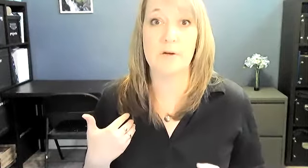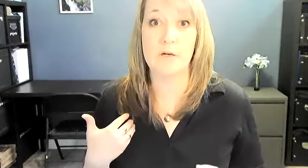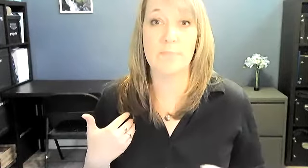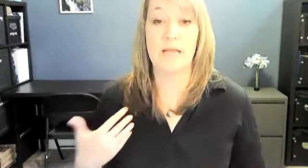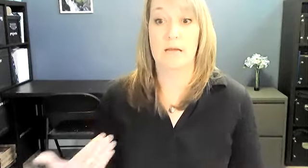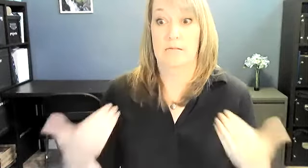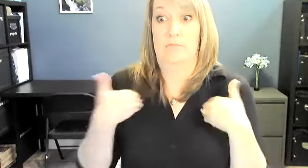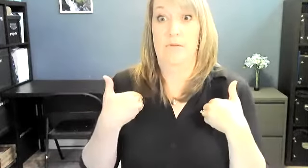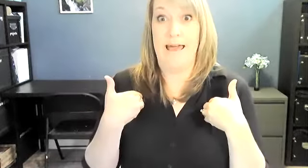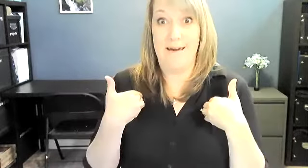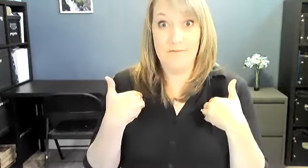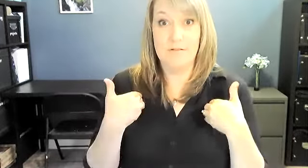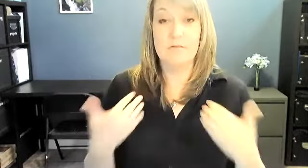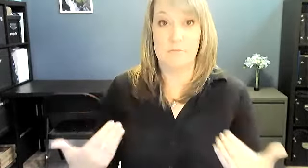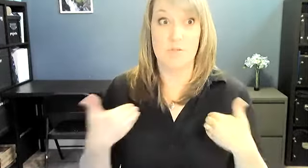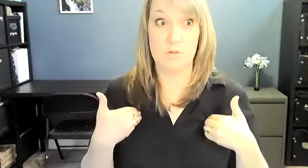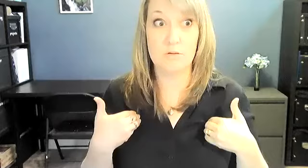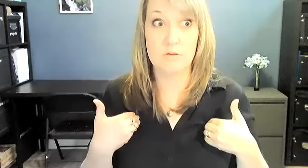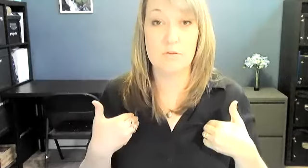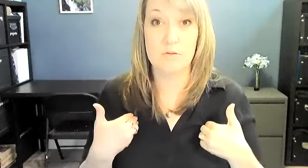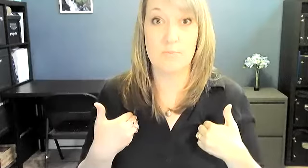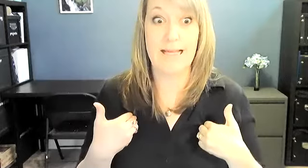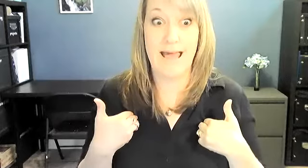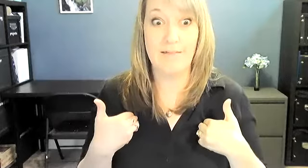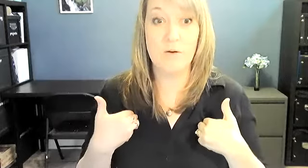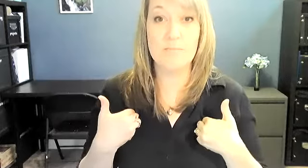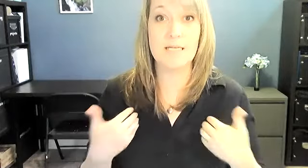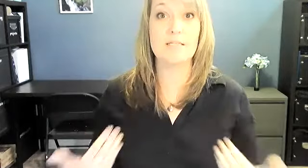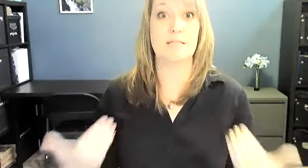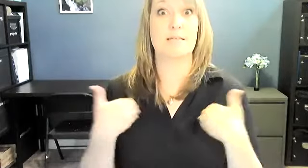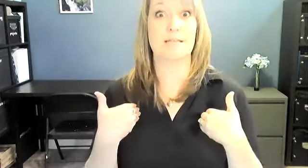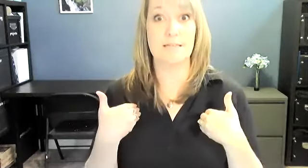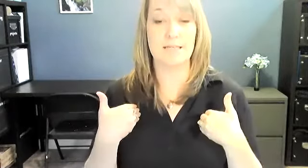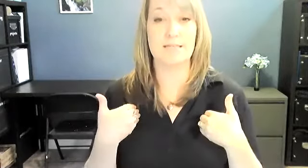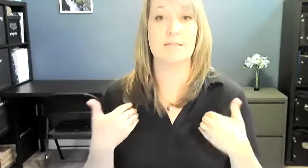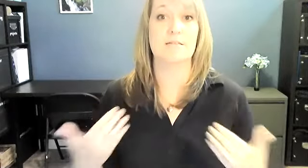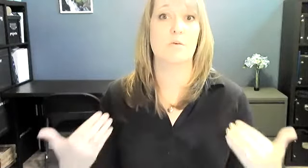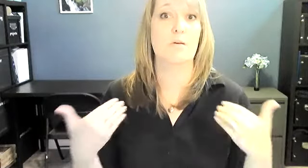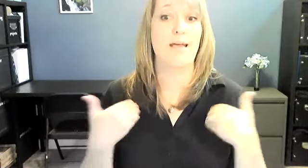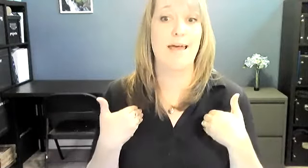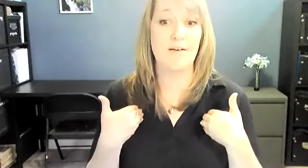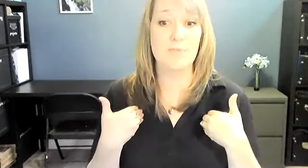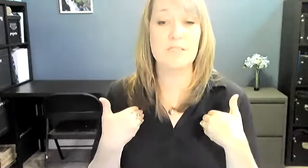your company? Have? Does your company have a website? Does it exist? So have means to